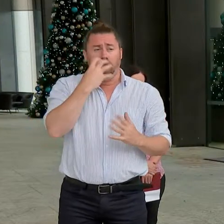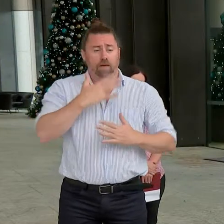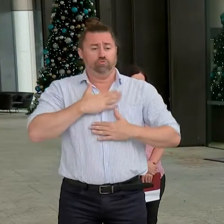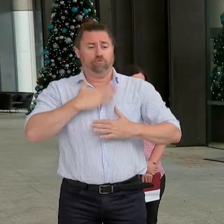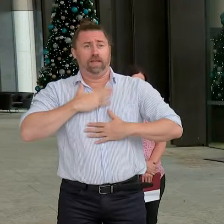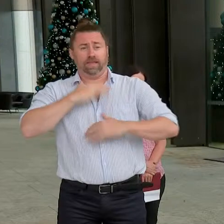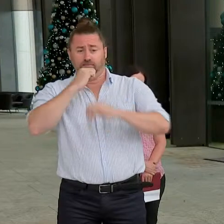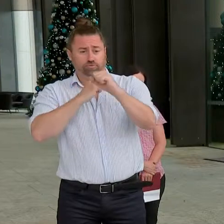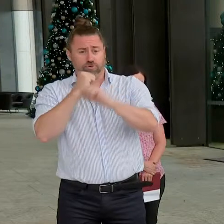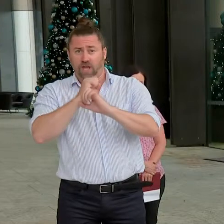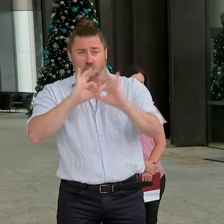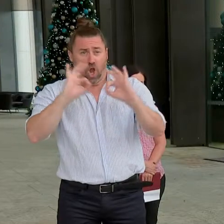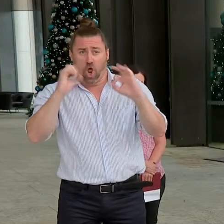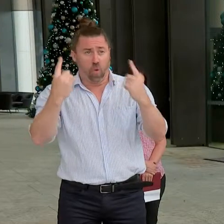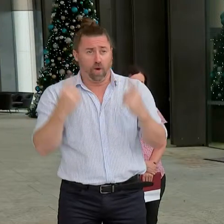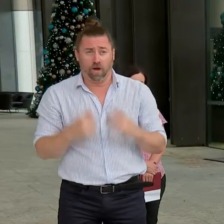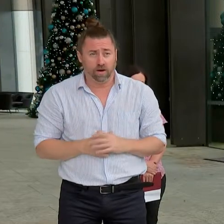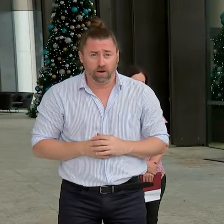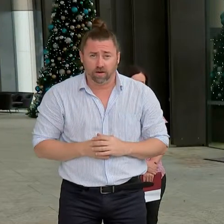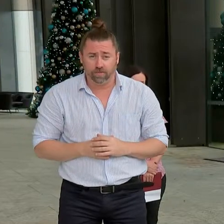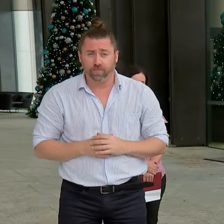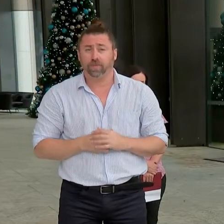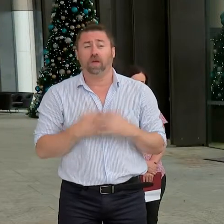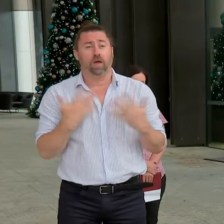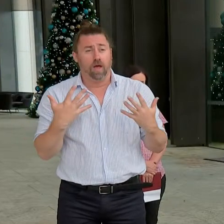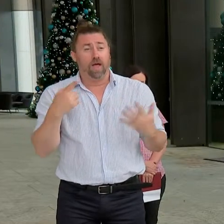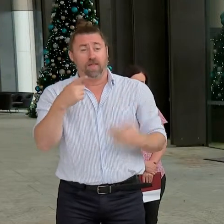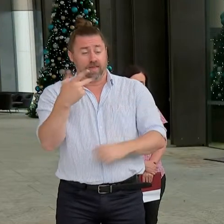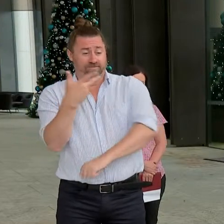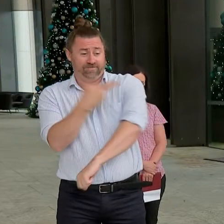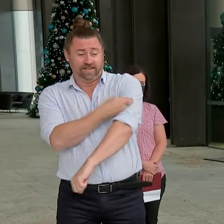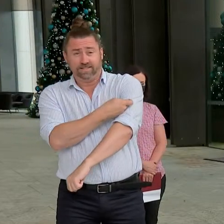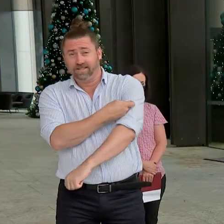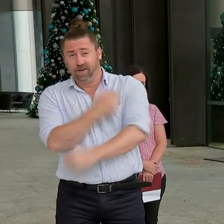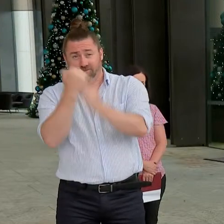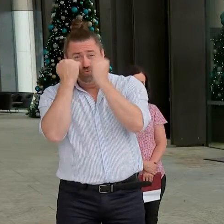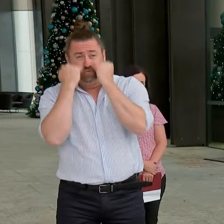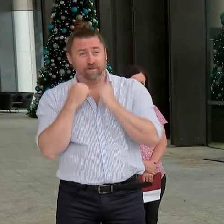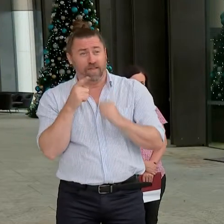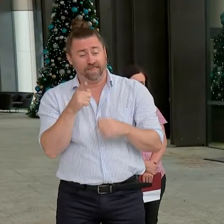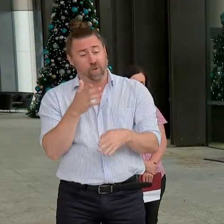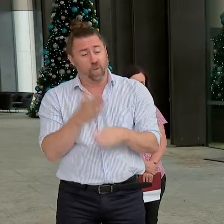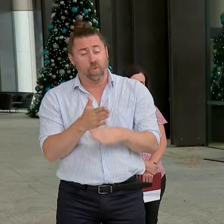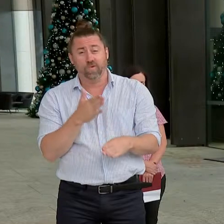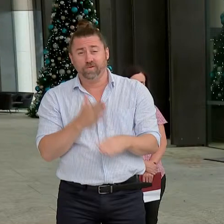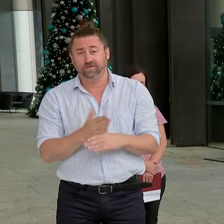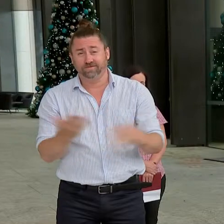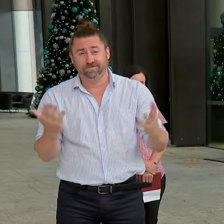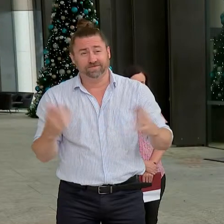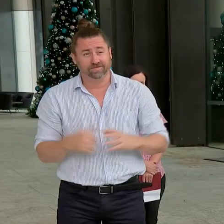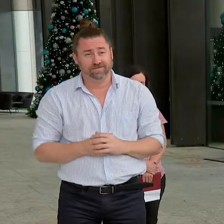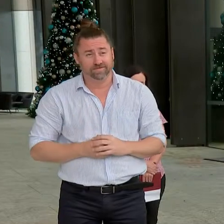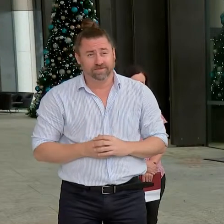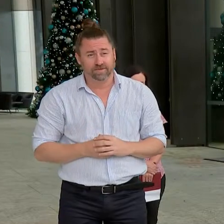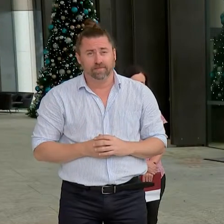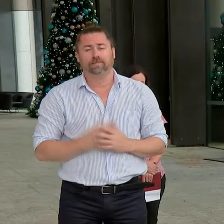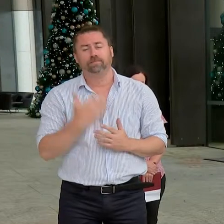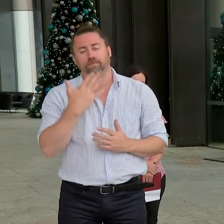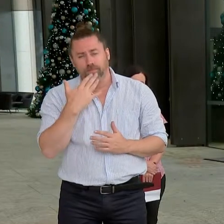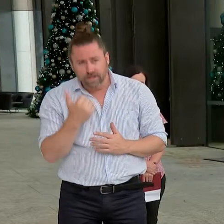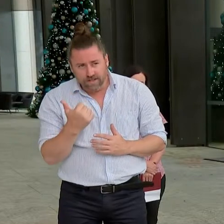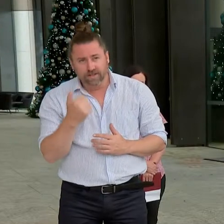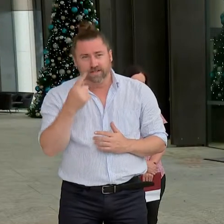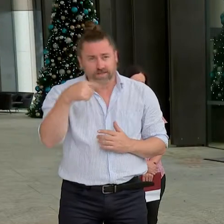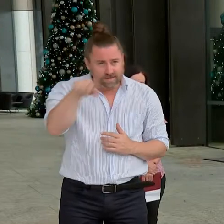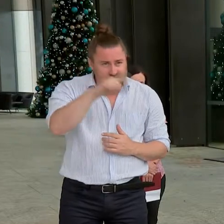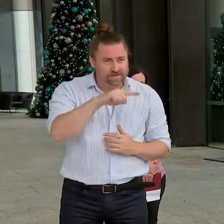This indicates that the vaccines are working. But we do encourage everyone,